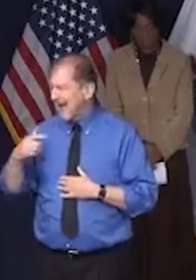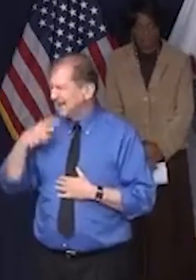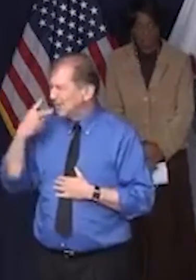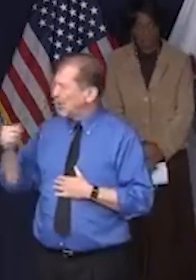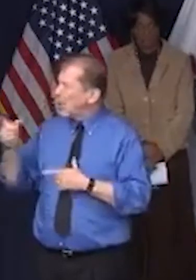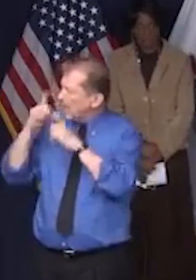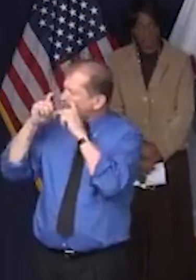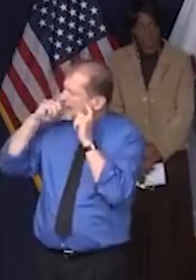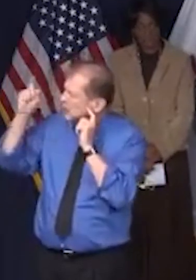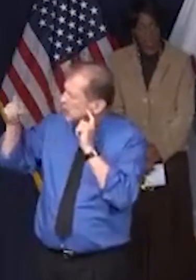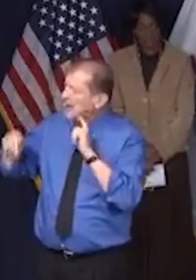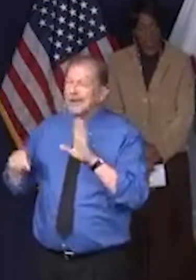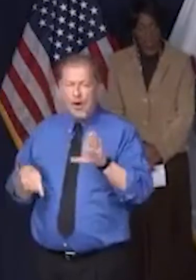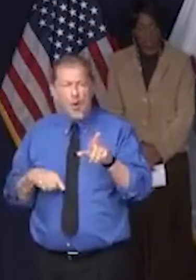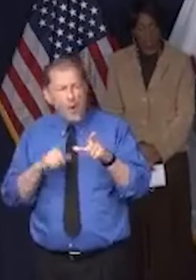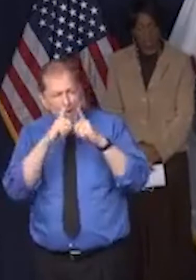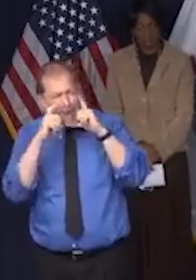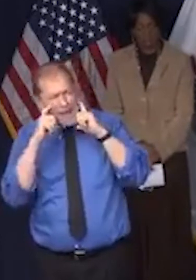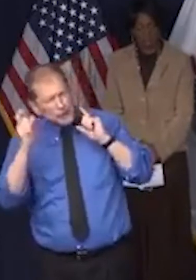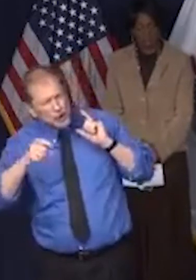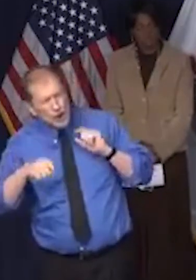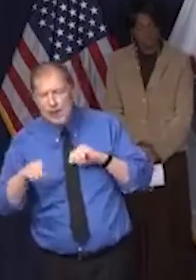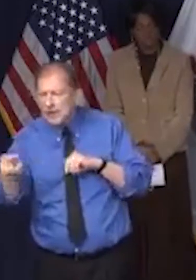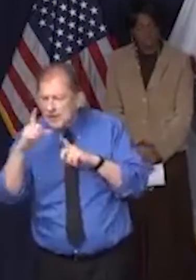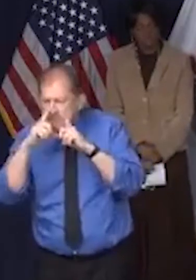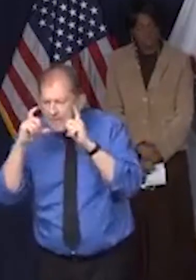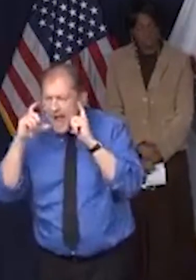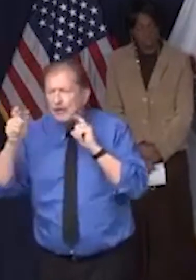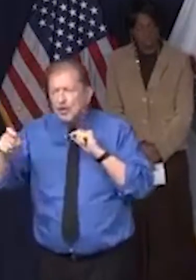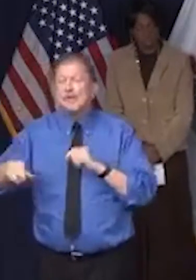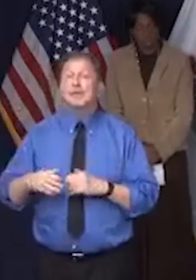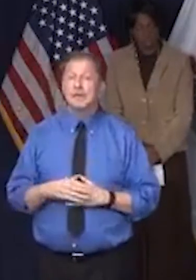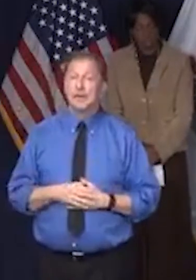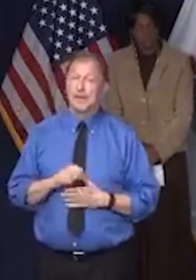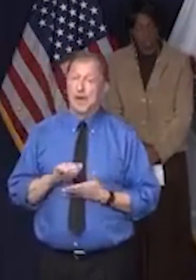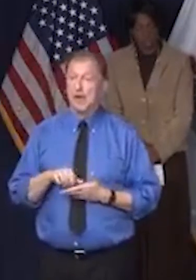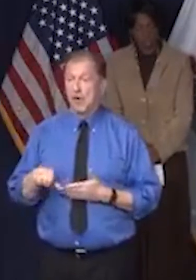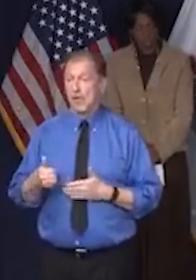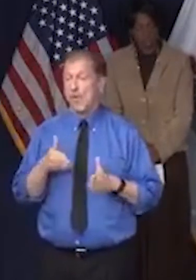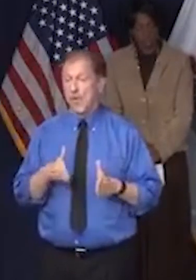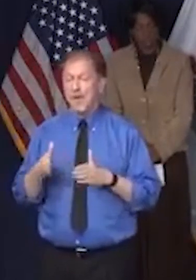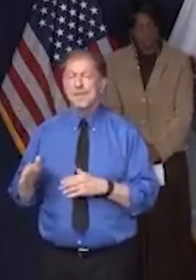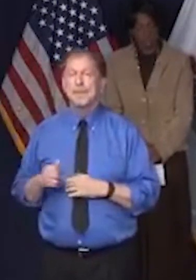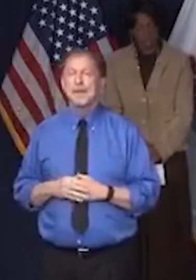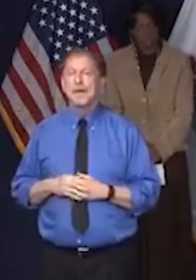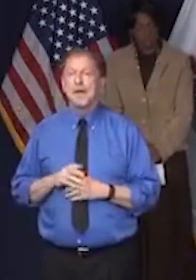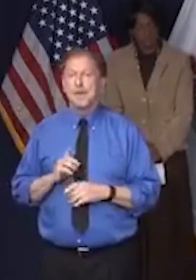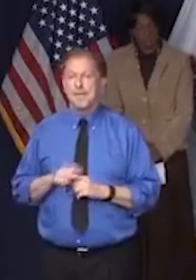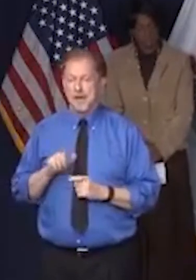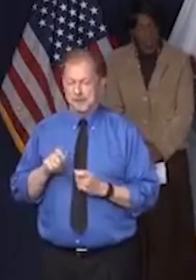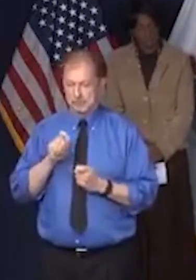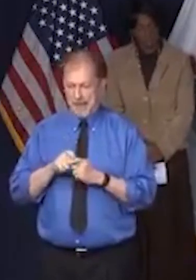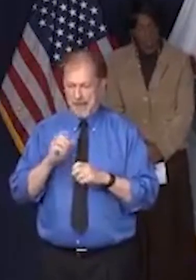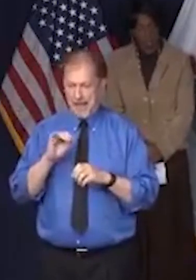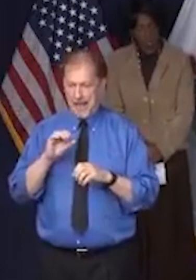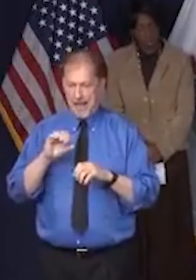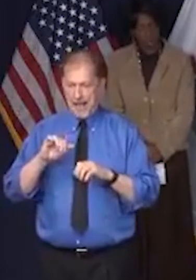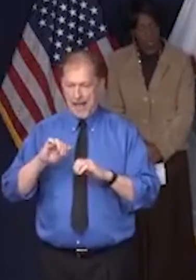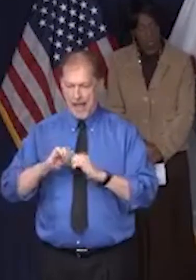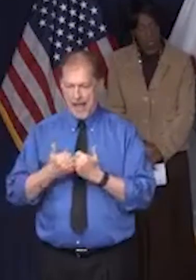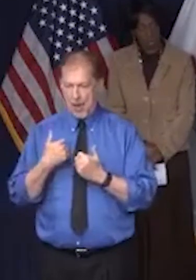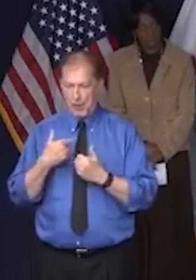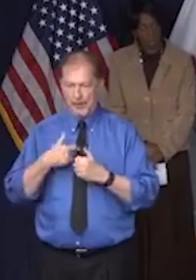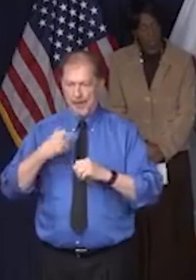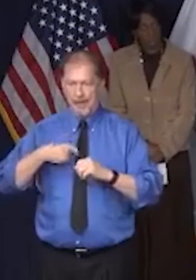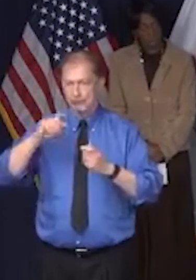street, I think that's another way that we could do it. But there isn't something specific. I wish I could tell you. You know,